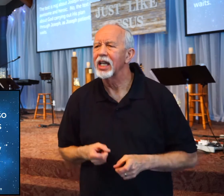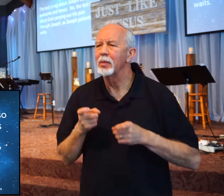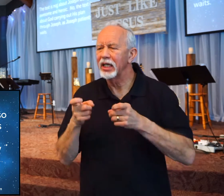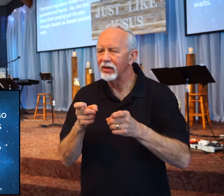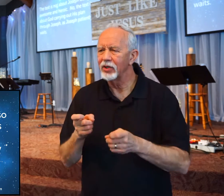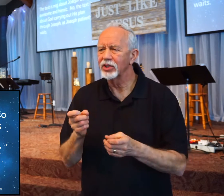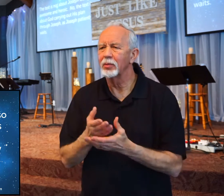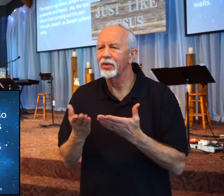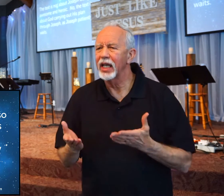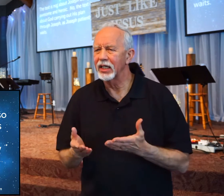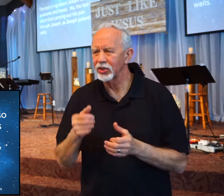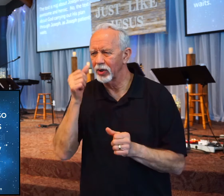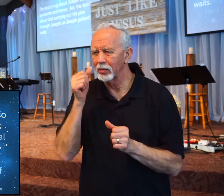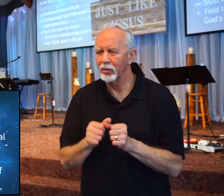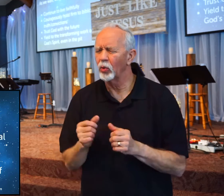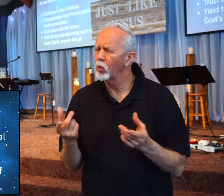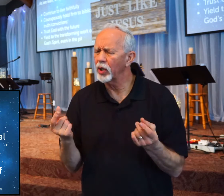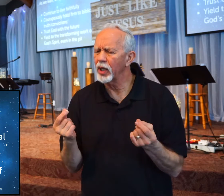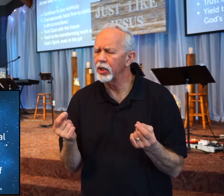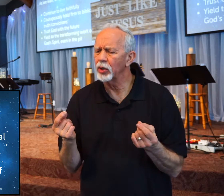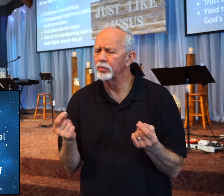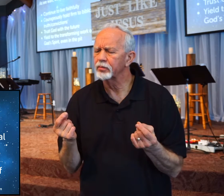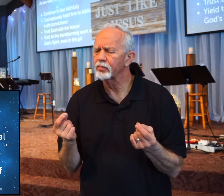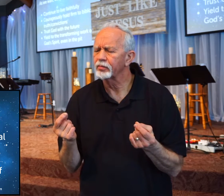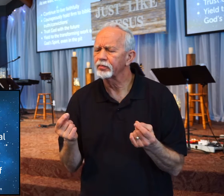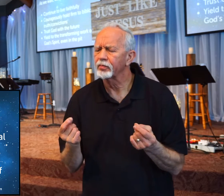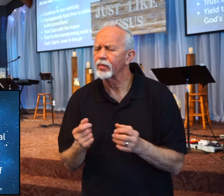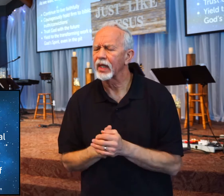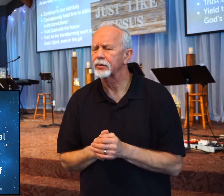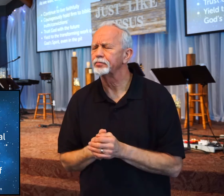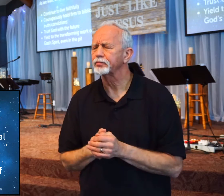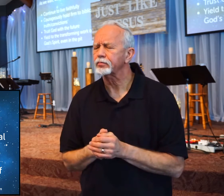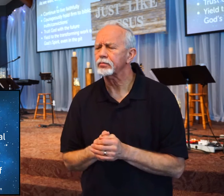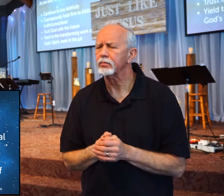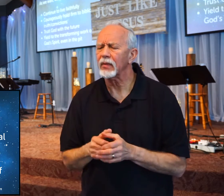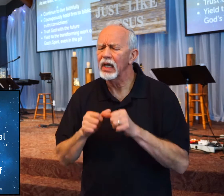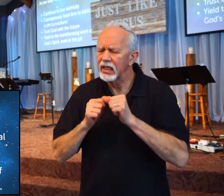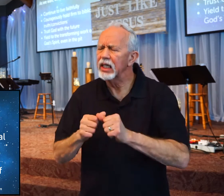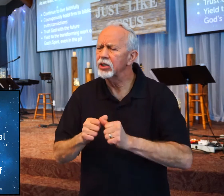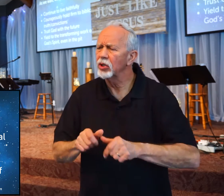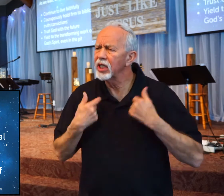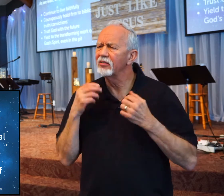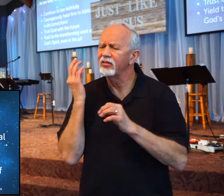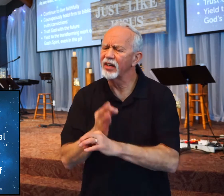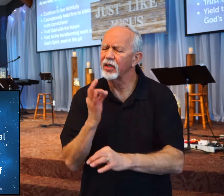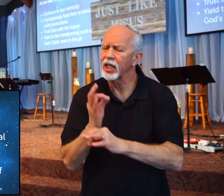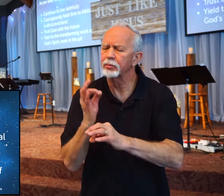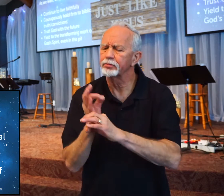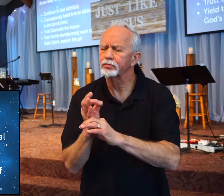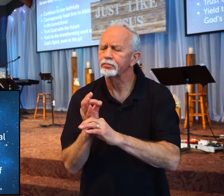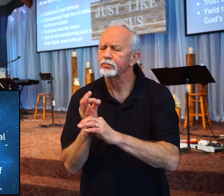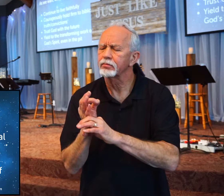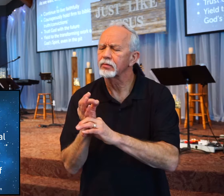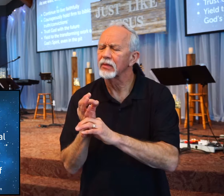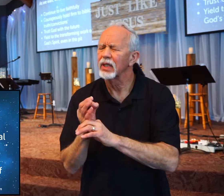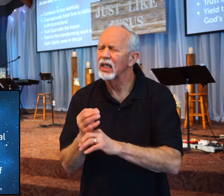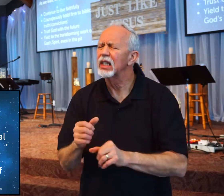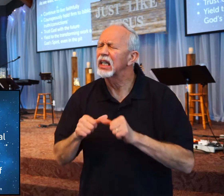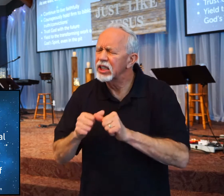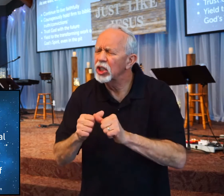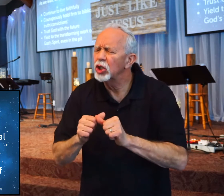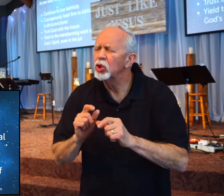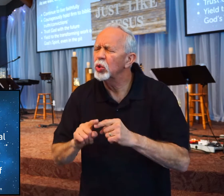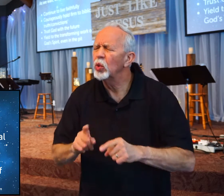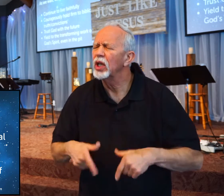points really fast. What do we do? Like Joseph, here's some action points. Continue to live faithfully. Continue to